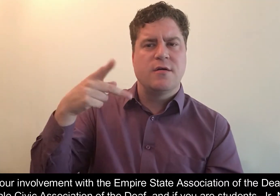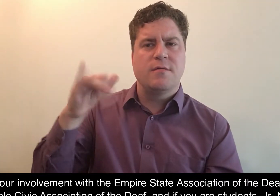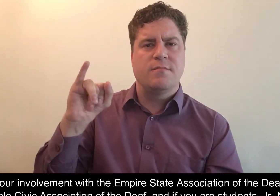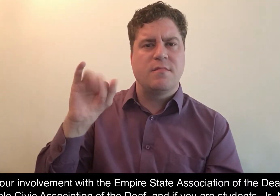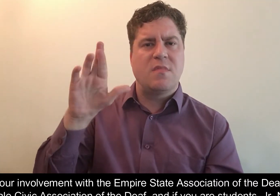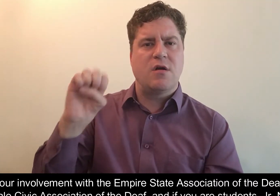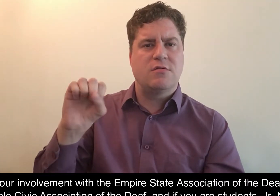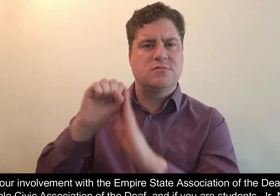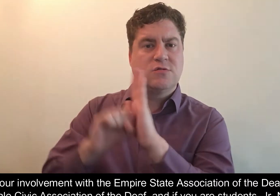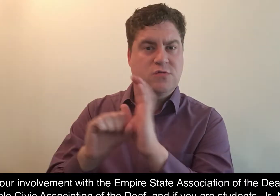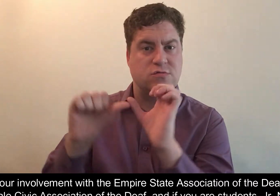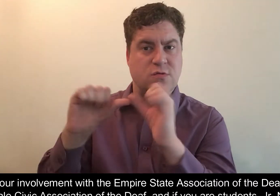advocacy.